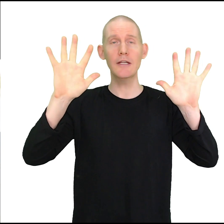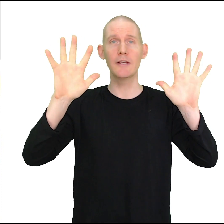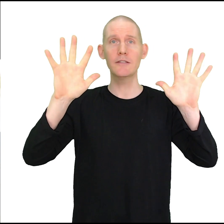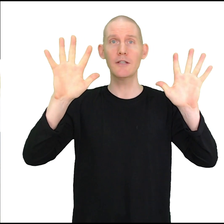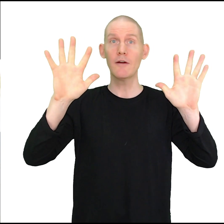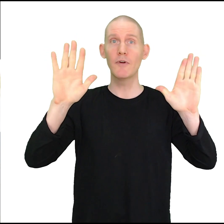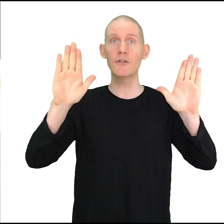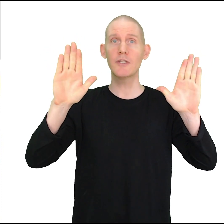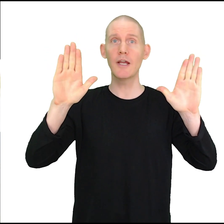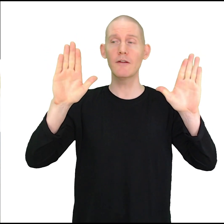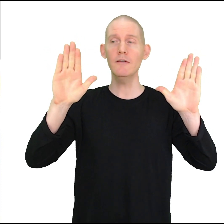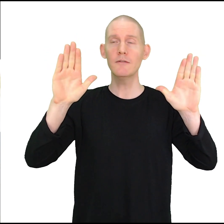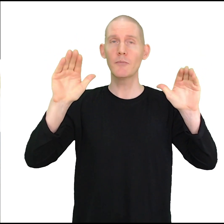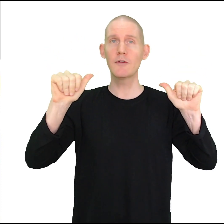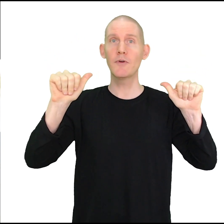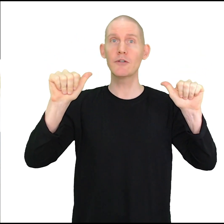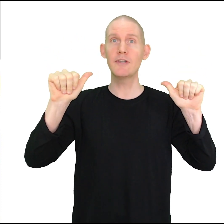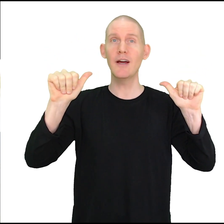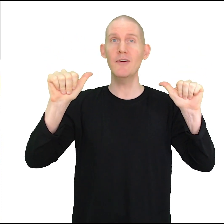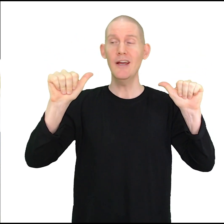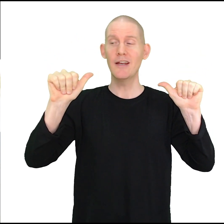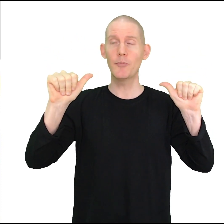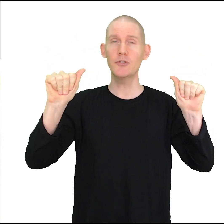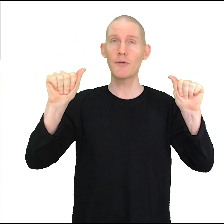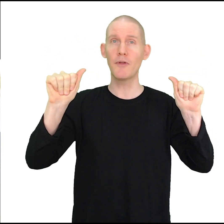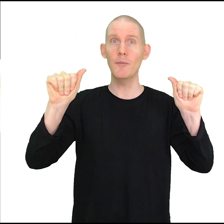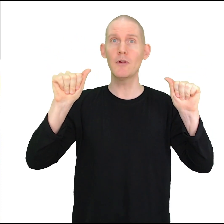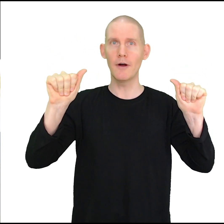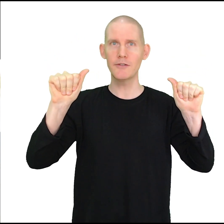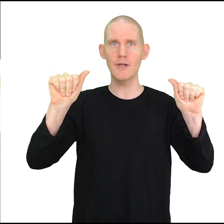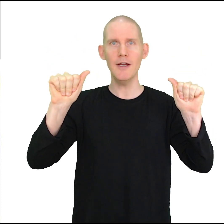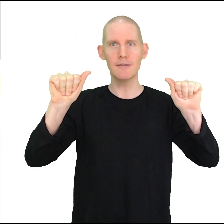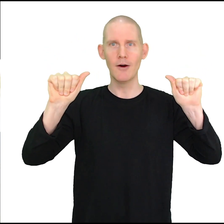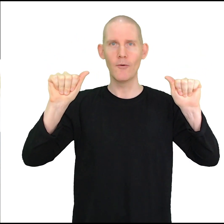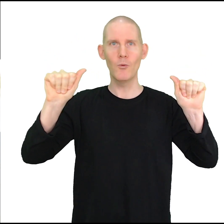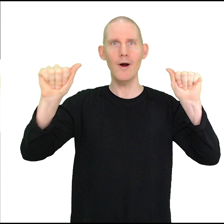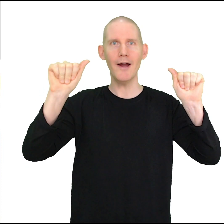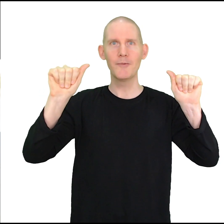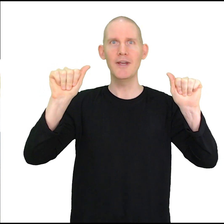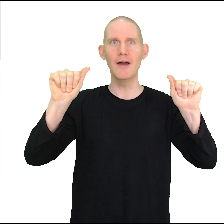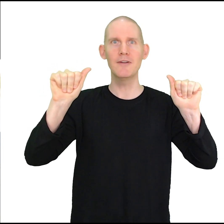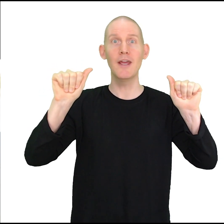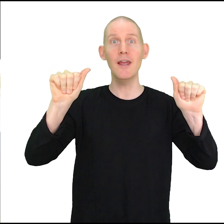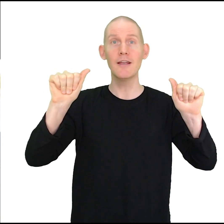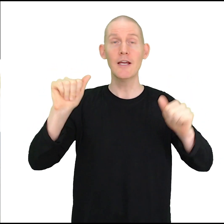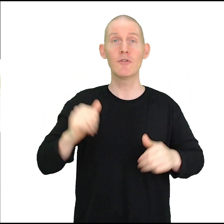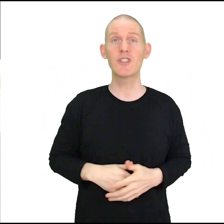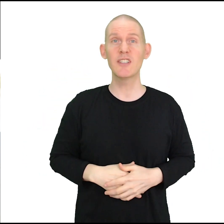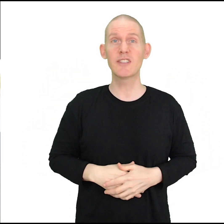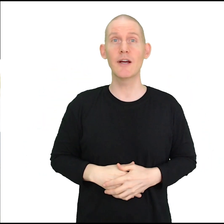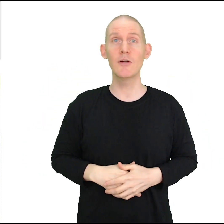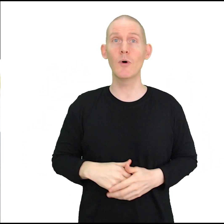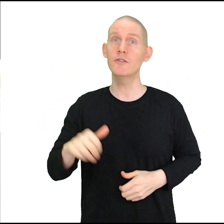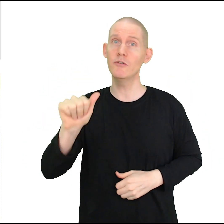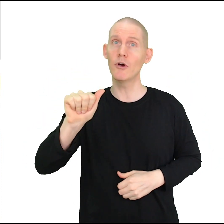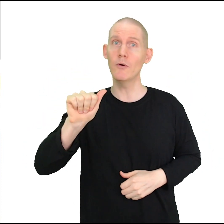this. Fingers together. Bring the fingers down. Now, put your thumb alongside. Wah! We have an A. If you're just going to sign it once, you'd go